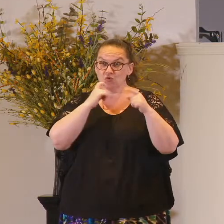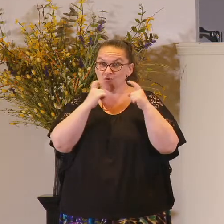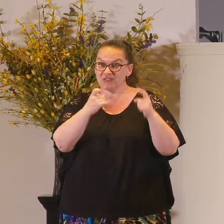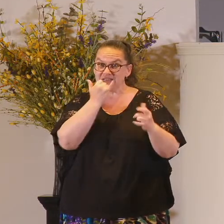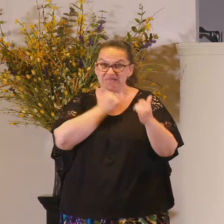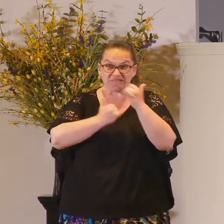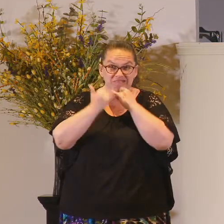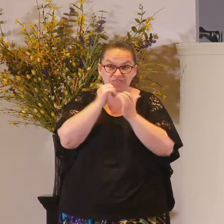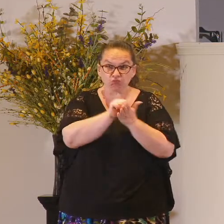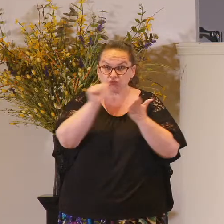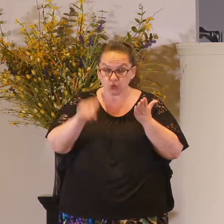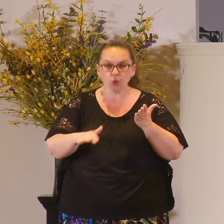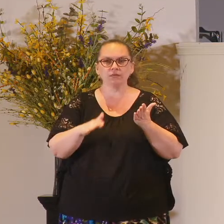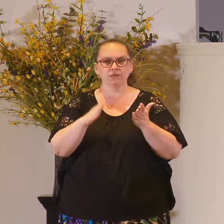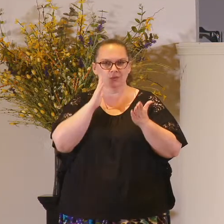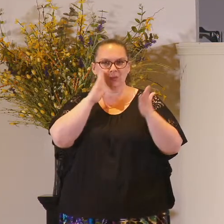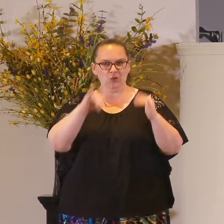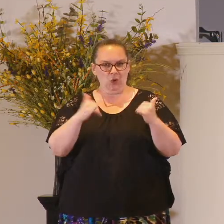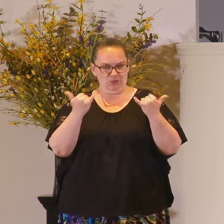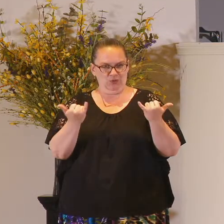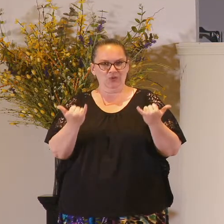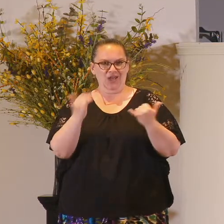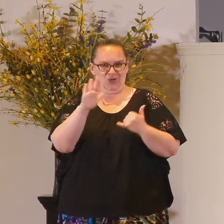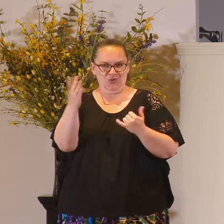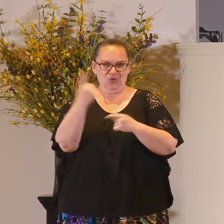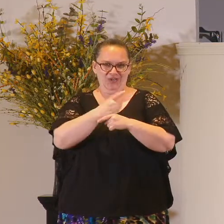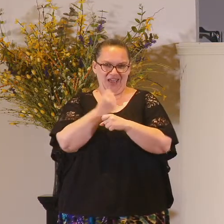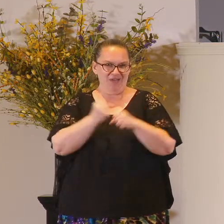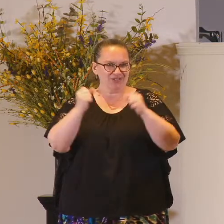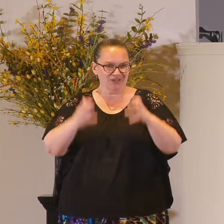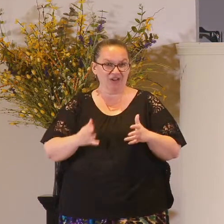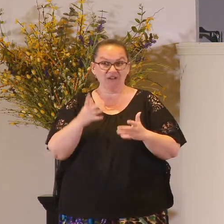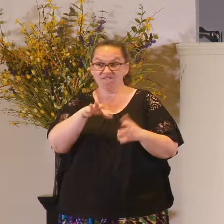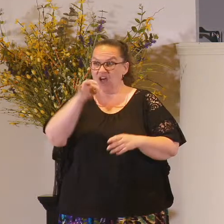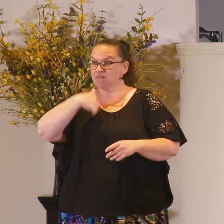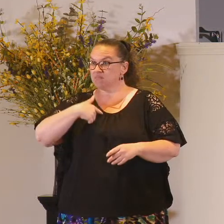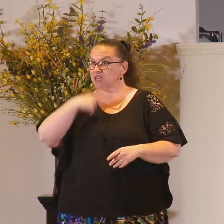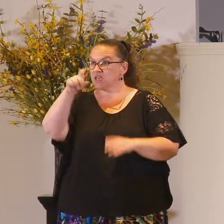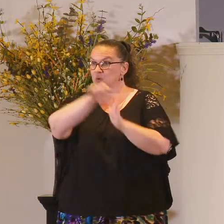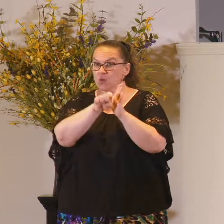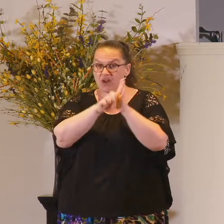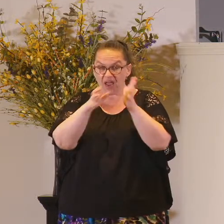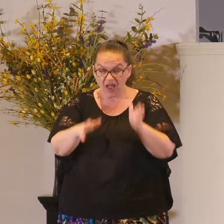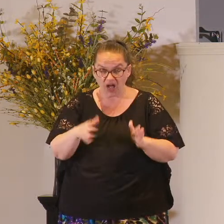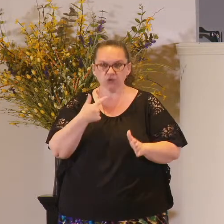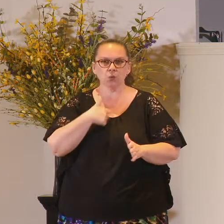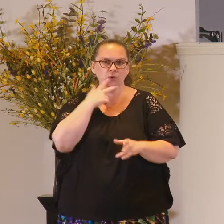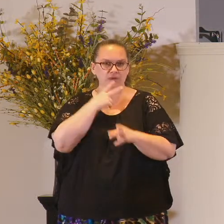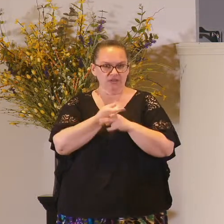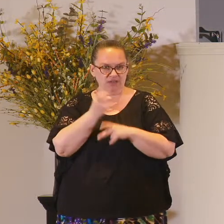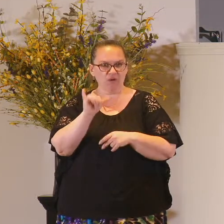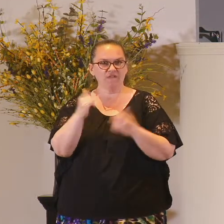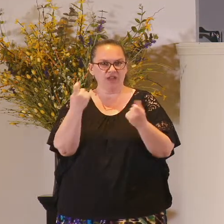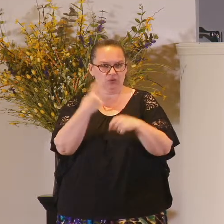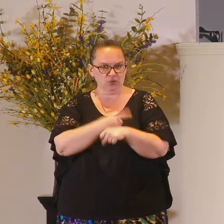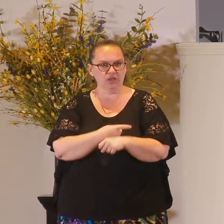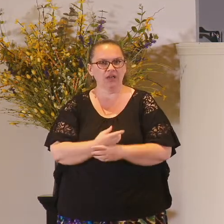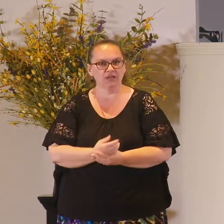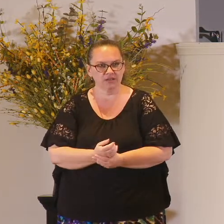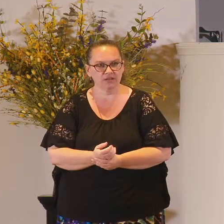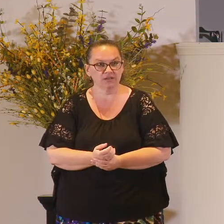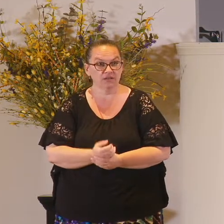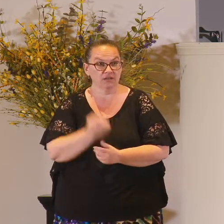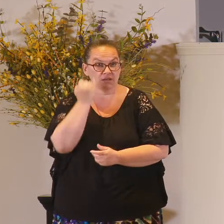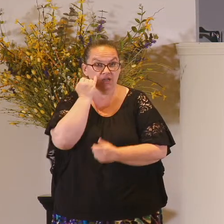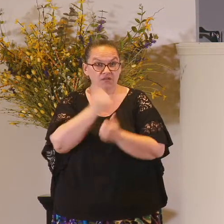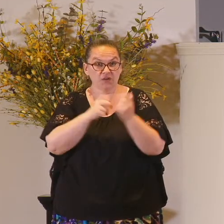away, we hope that today would be the day of your salvation. Find me, find one of the elders, We'll get that taken care of today. If we